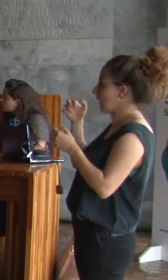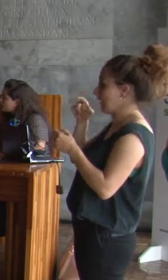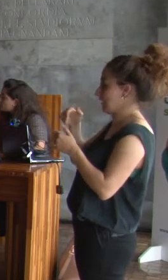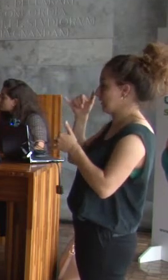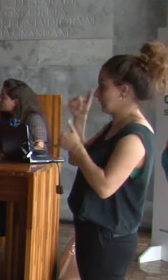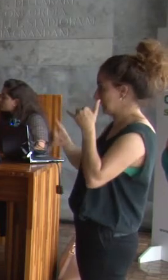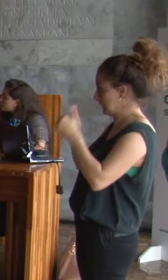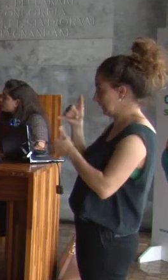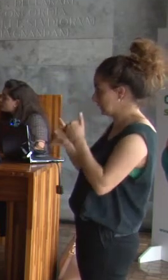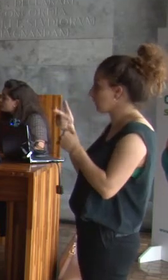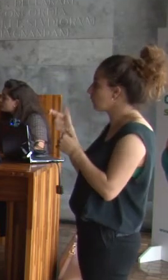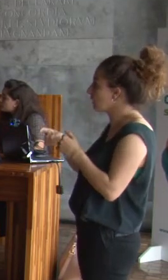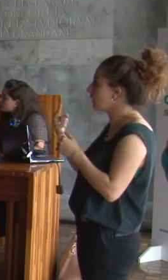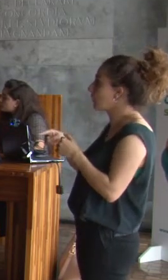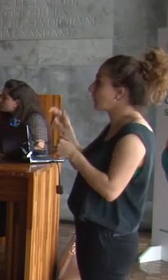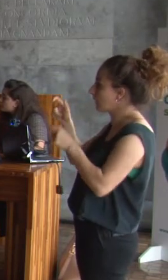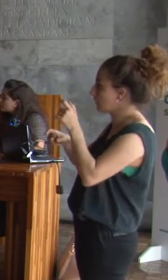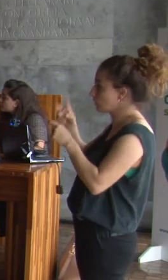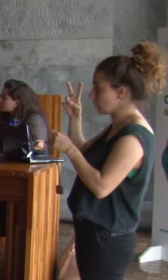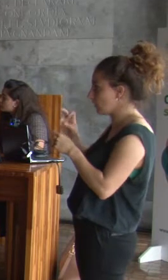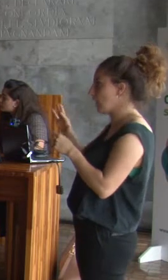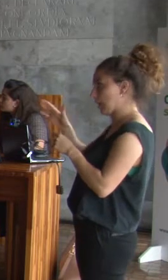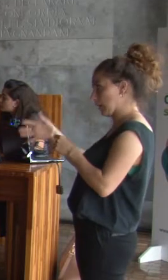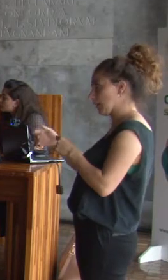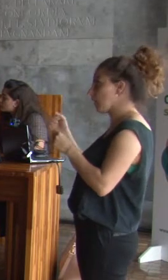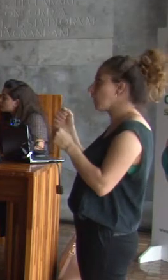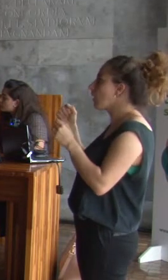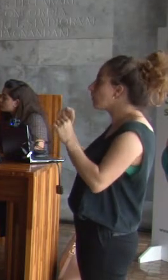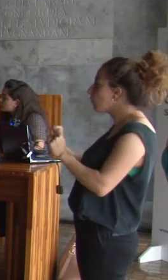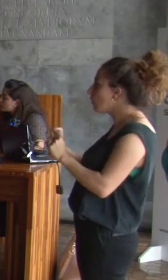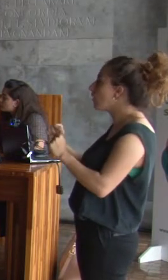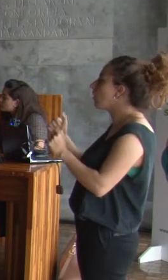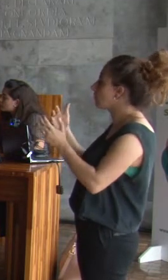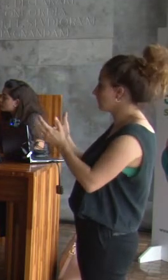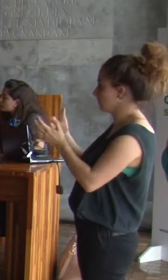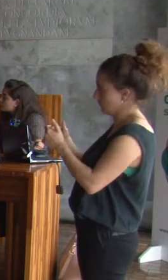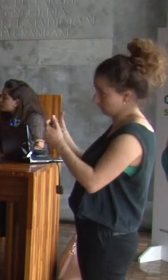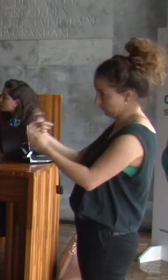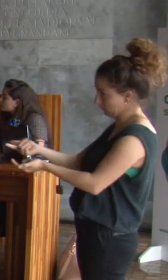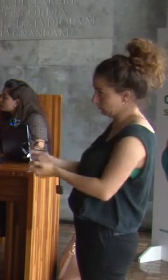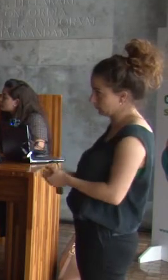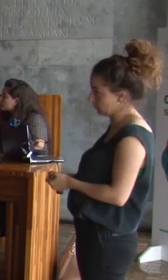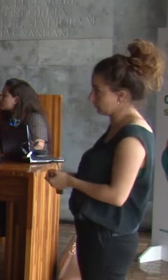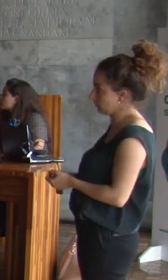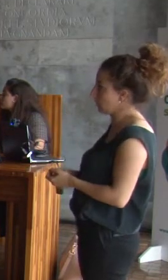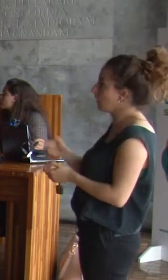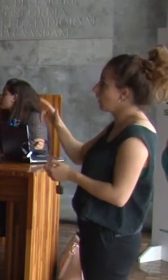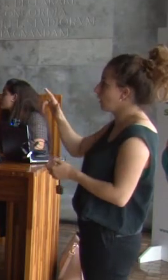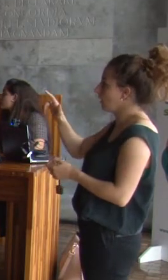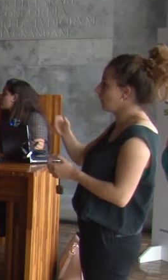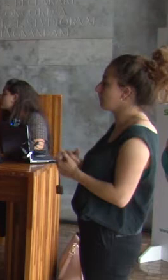for blind people and others, they could cause plenty of trouble. Laura says,